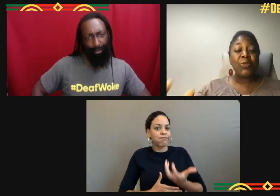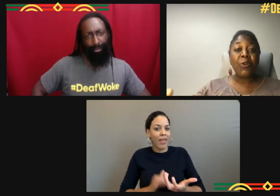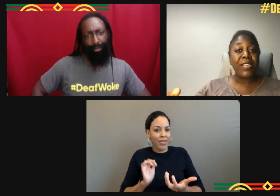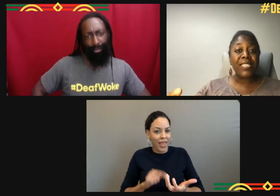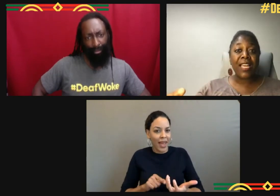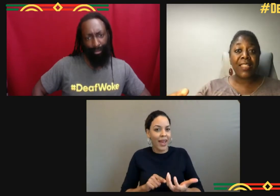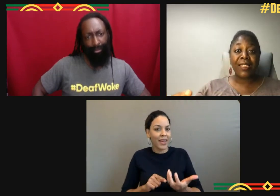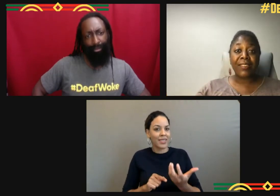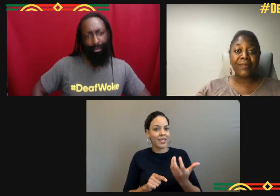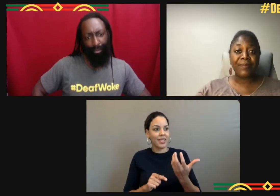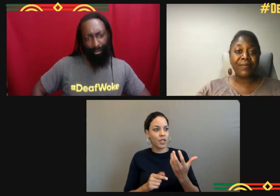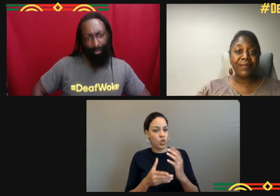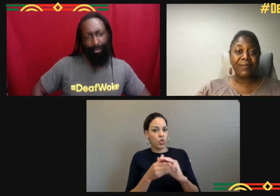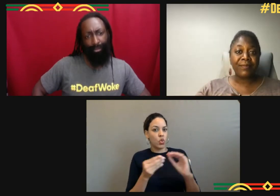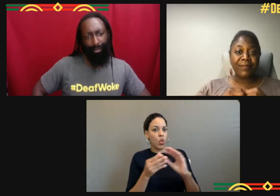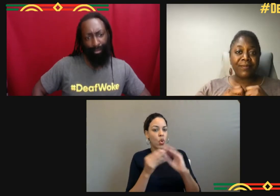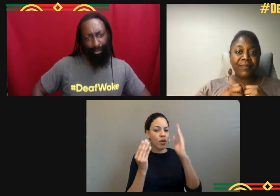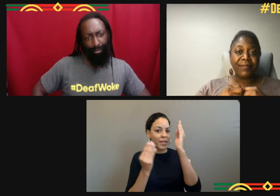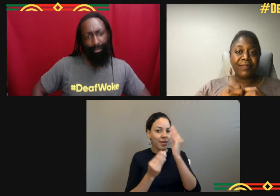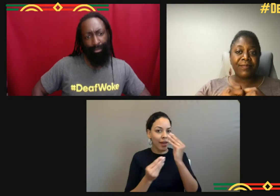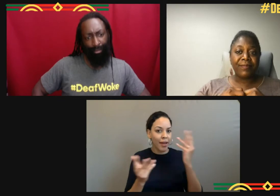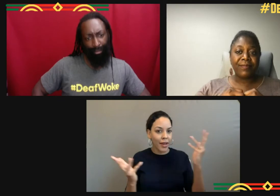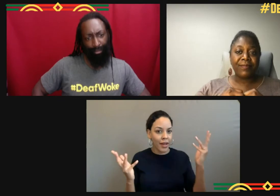It's the storytelling.